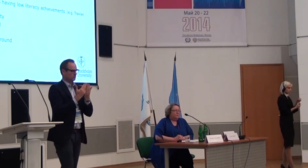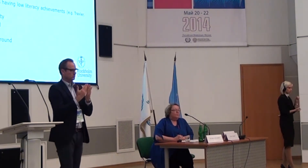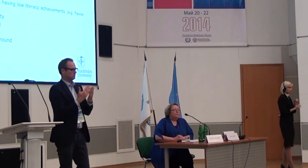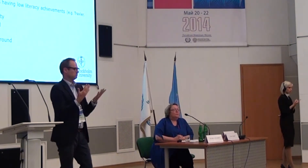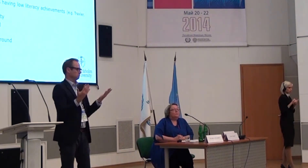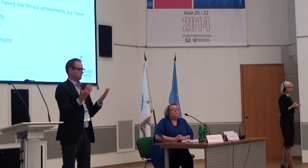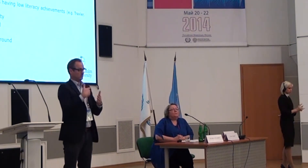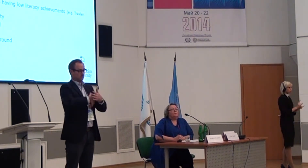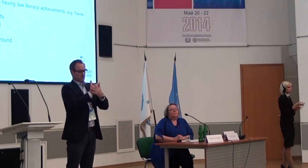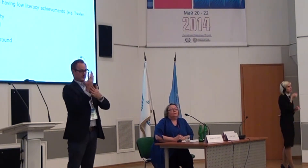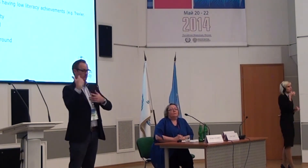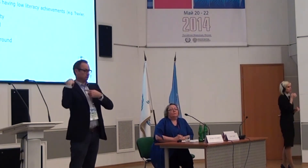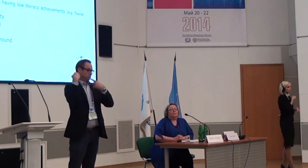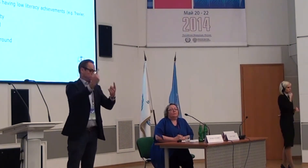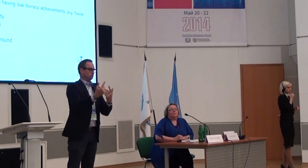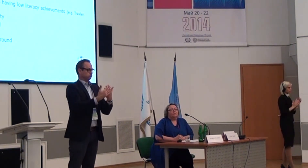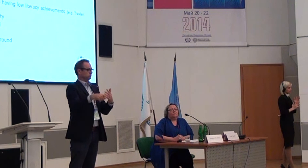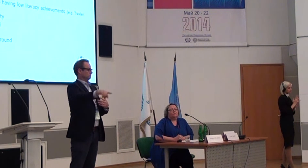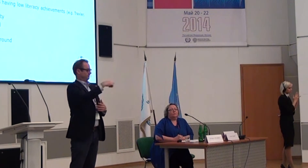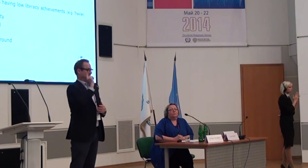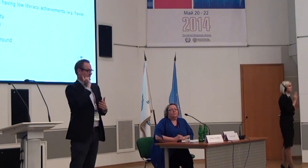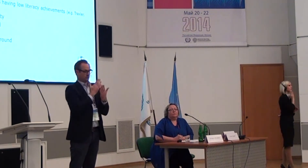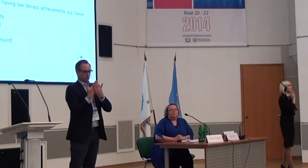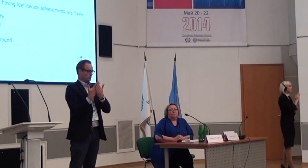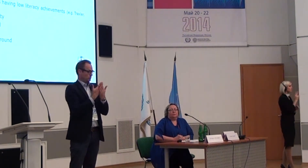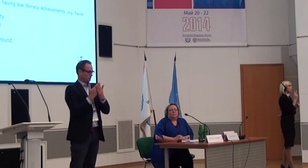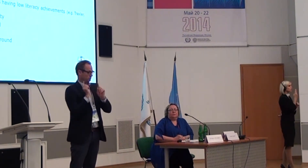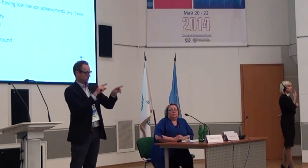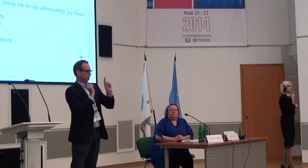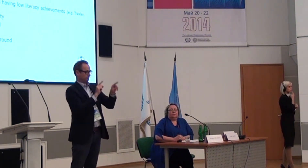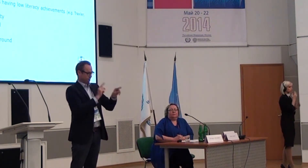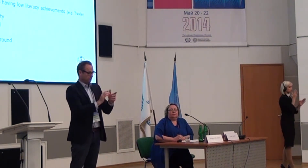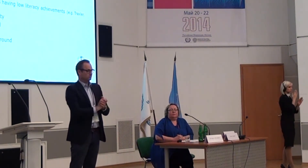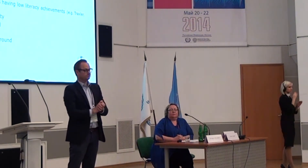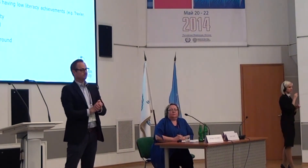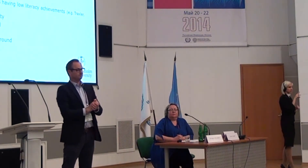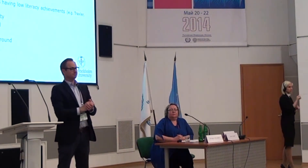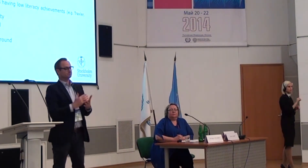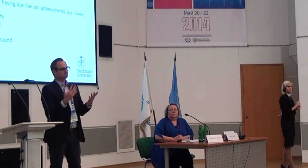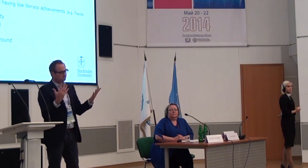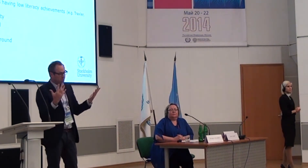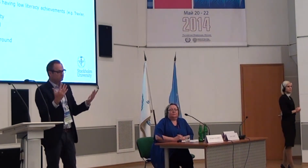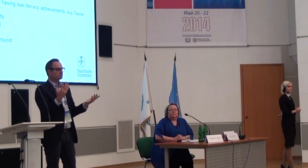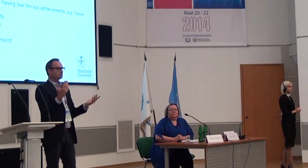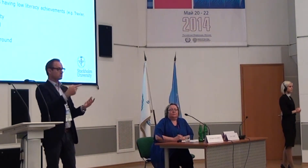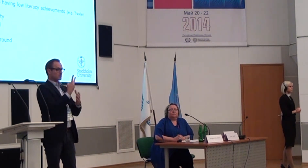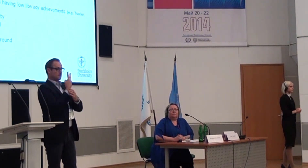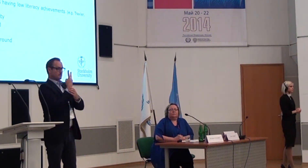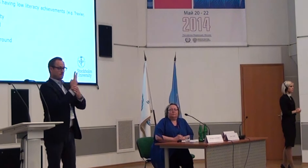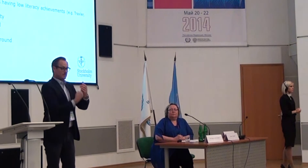The main part of deaf children attend deaf school, and we have a tradition of that in the Scandinavian and Nordic countries, as